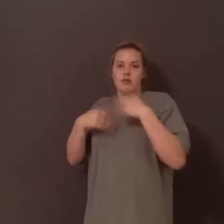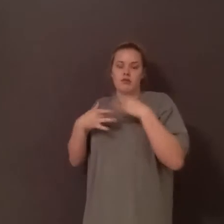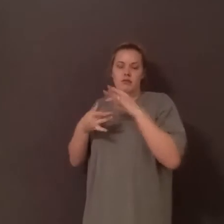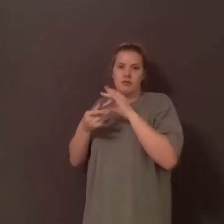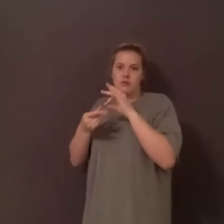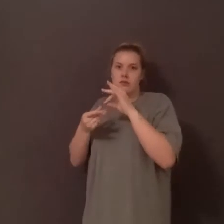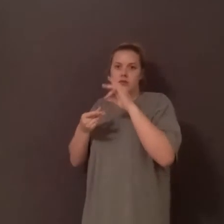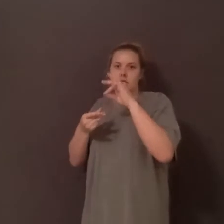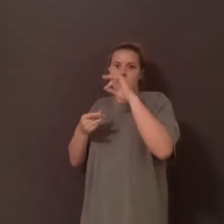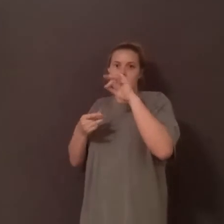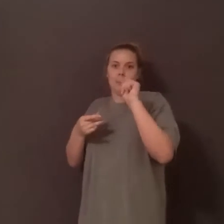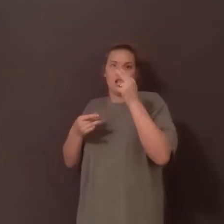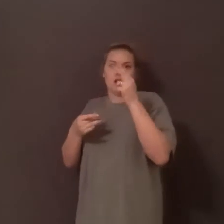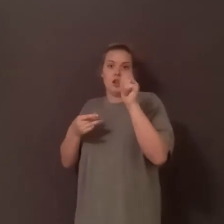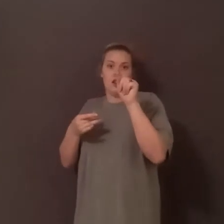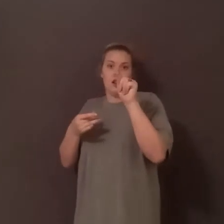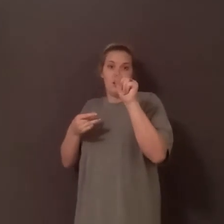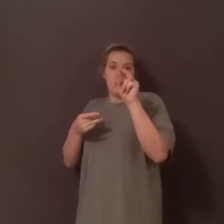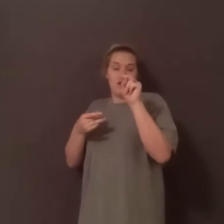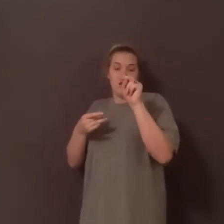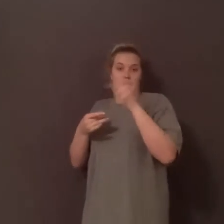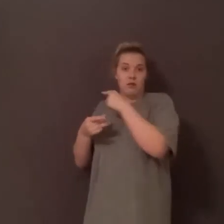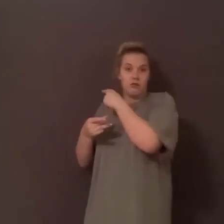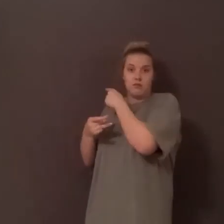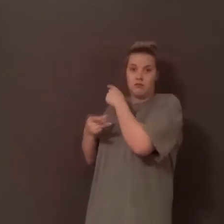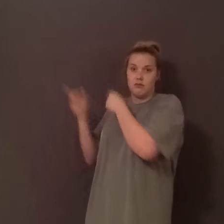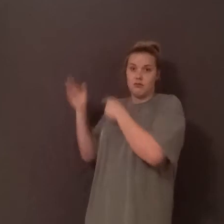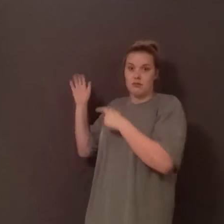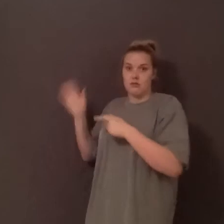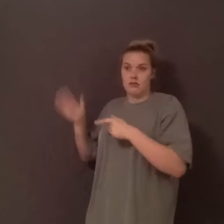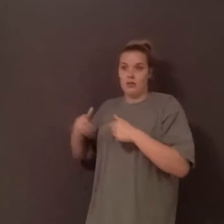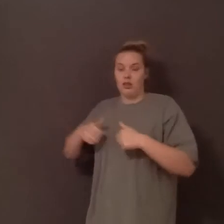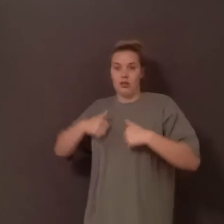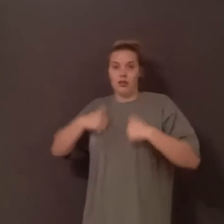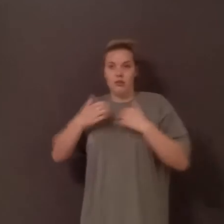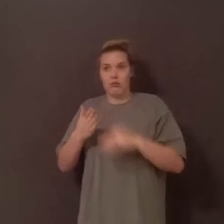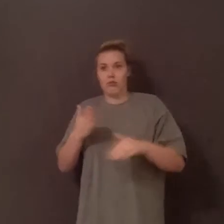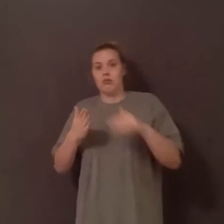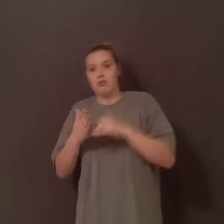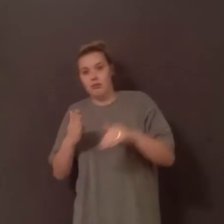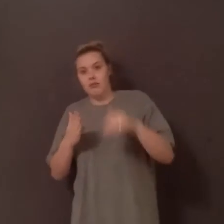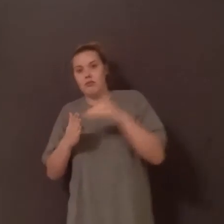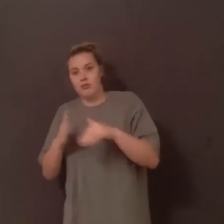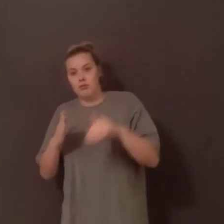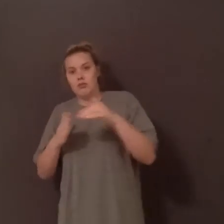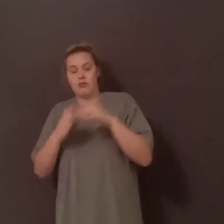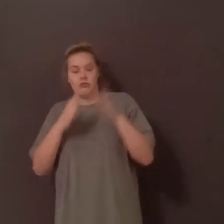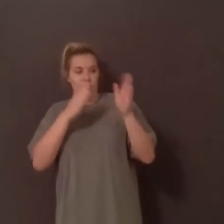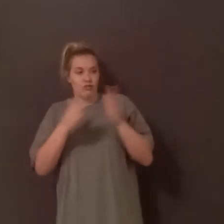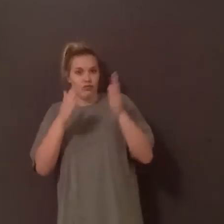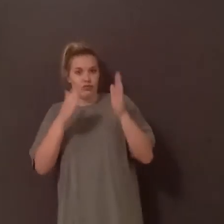called Thetans, who live multiple lifetimes. Using Scientology processes, we can become